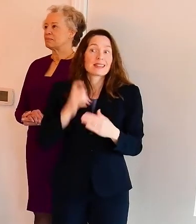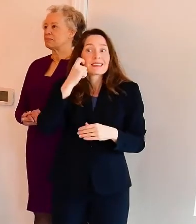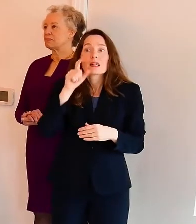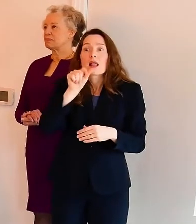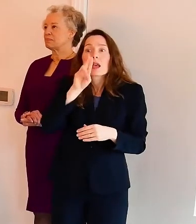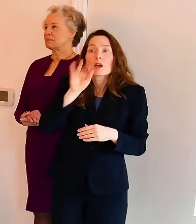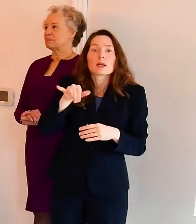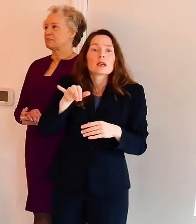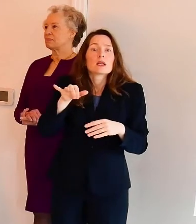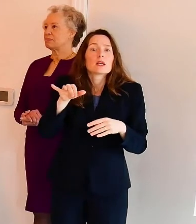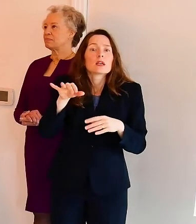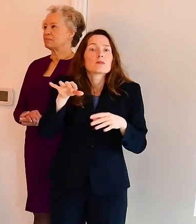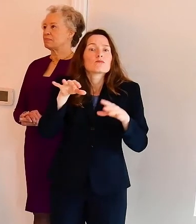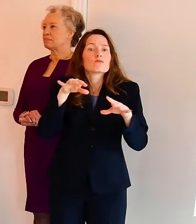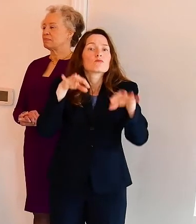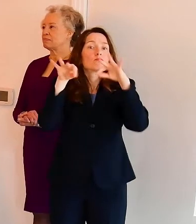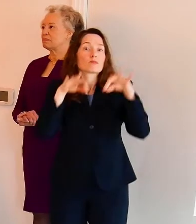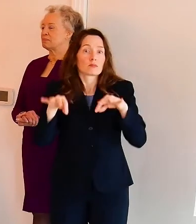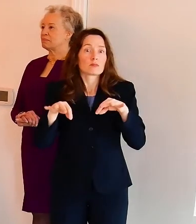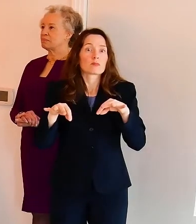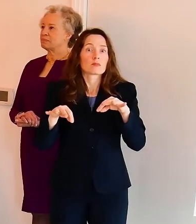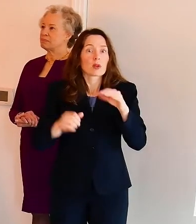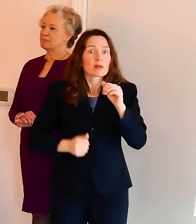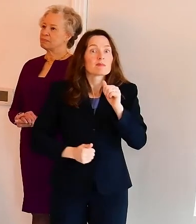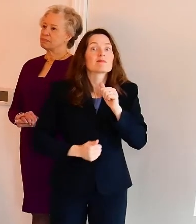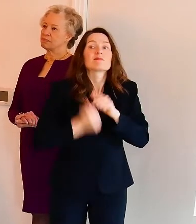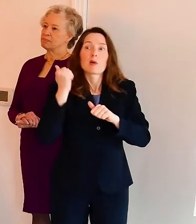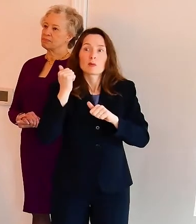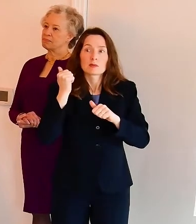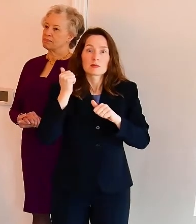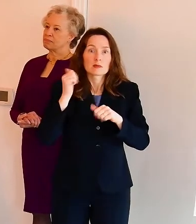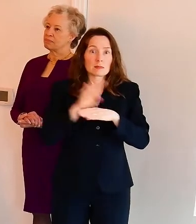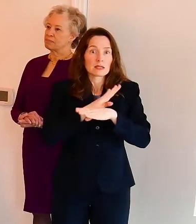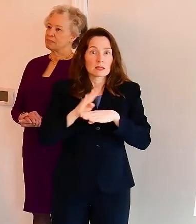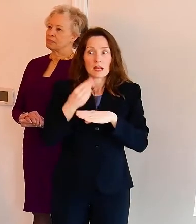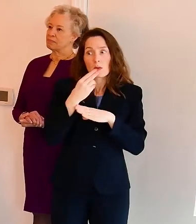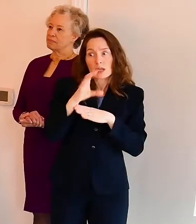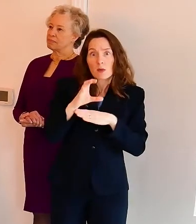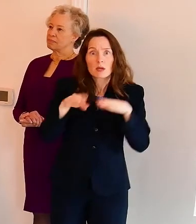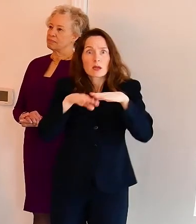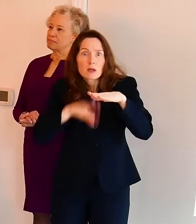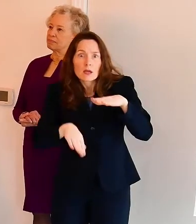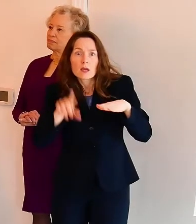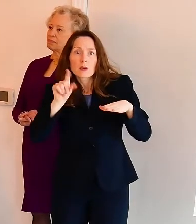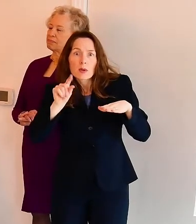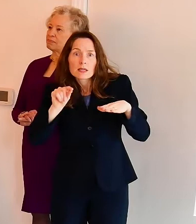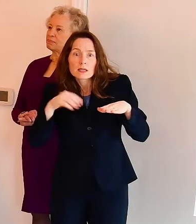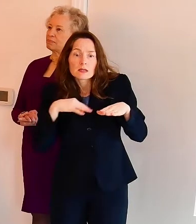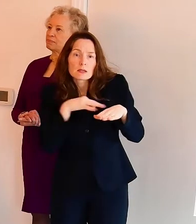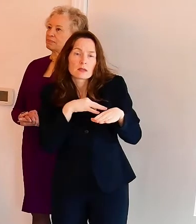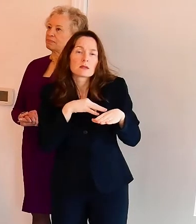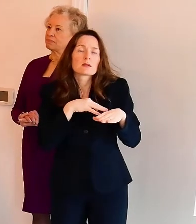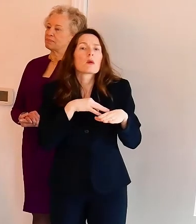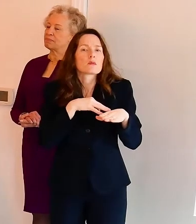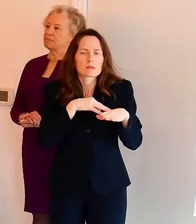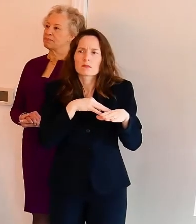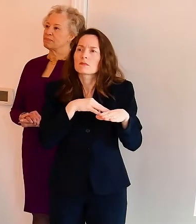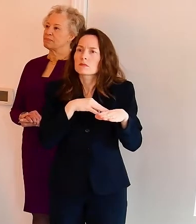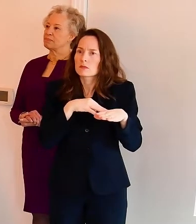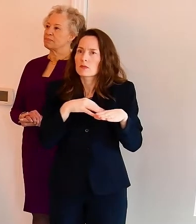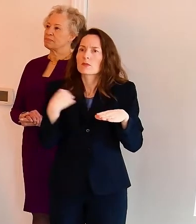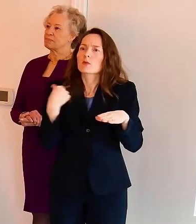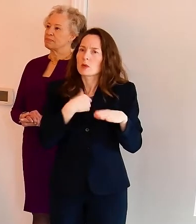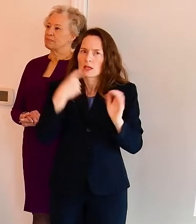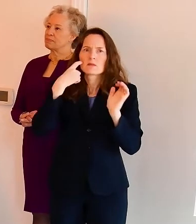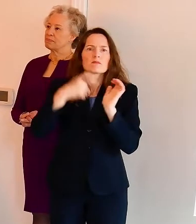Howard County businesses that are less than 20 employees, and that's echoed amongst the Howard County Chamber as well as the Central Maryland